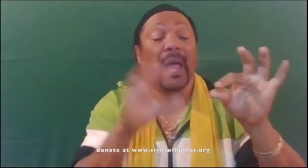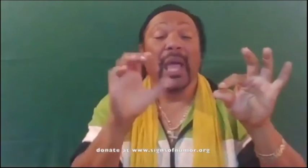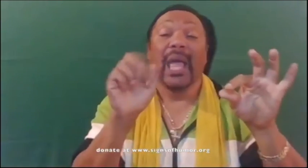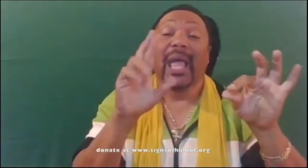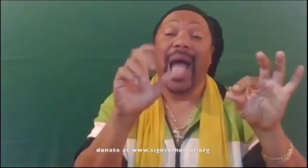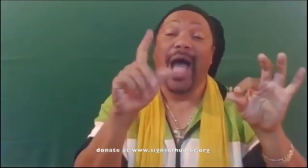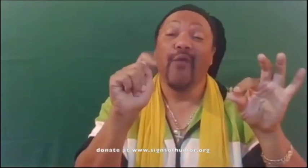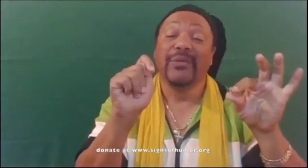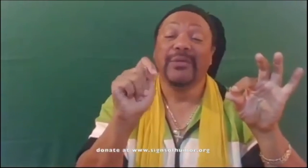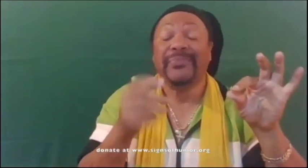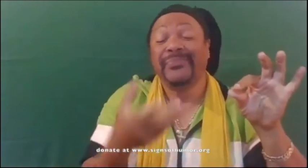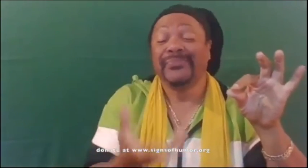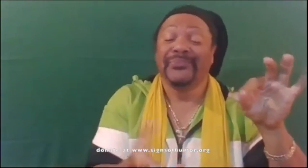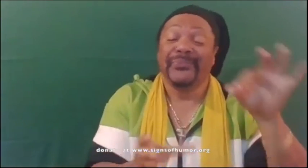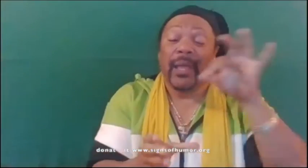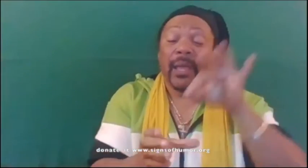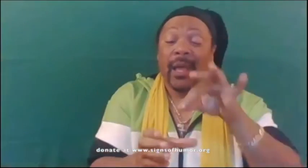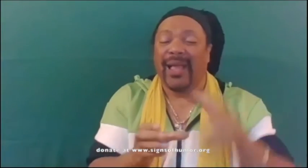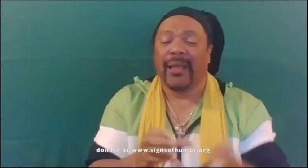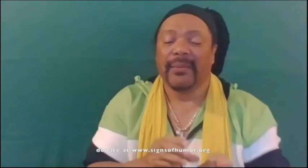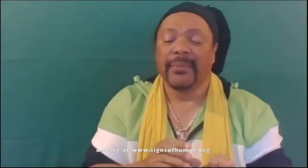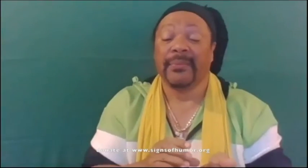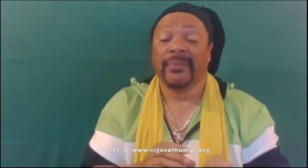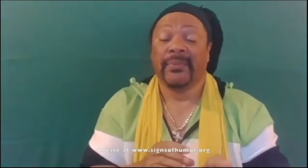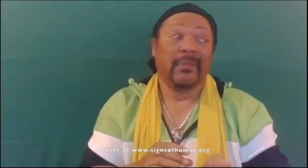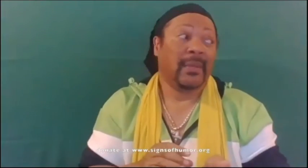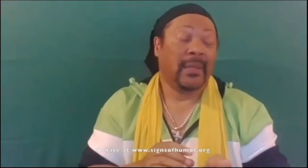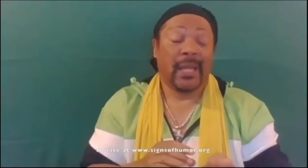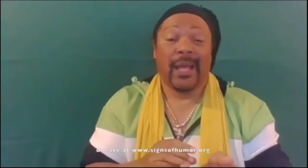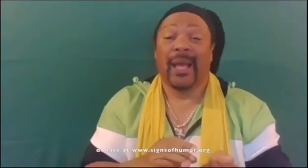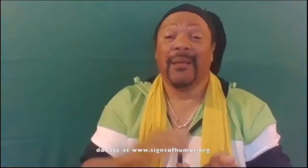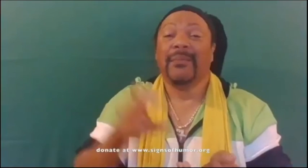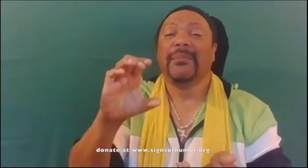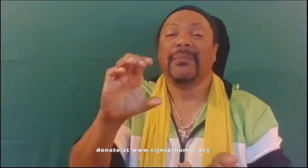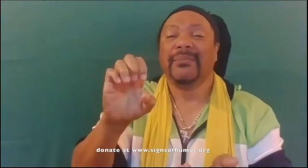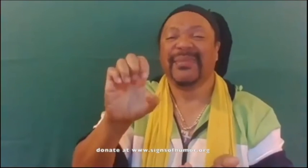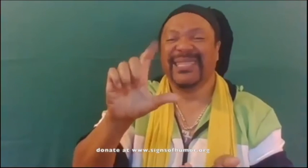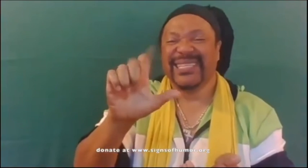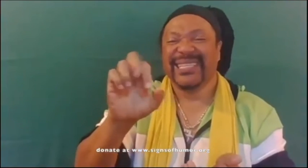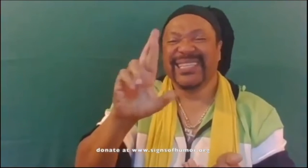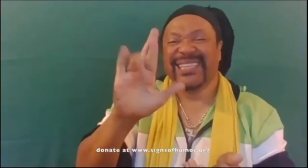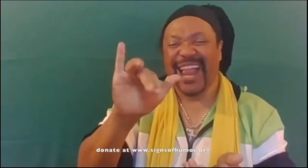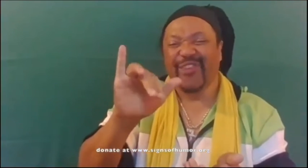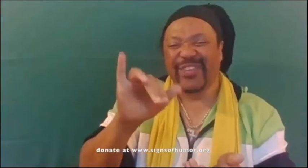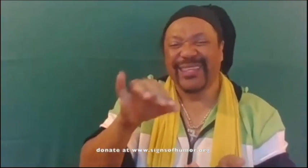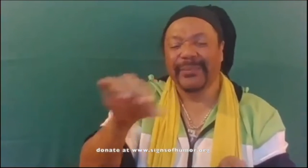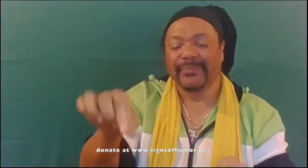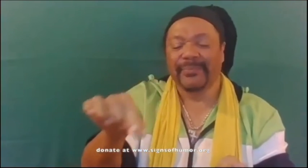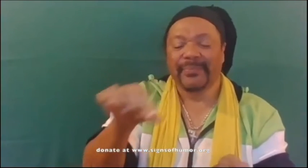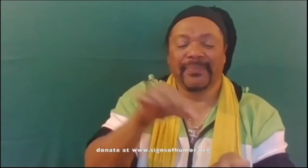the white folks, they had the little fest afterwards. I eat some of their food and I just look from side to side. I seen some celery.